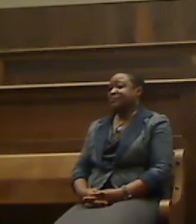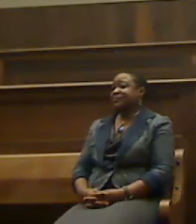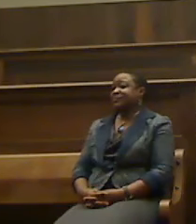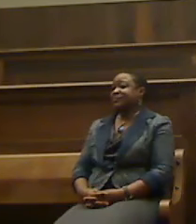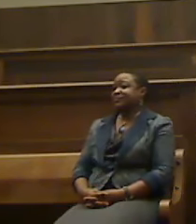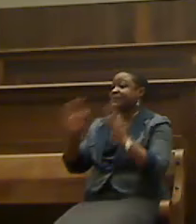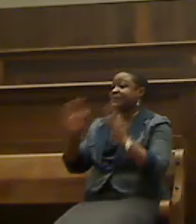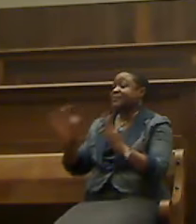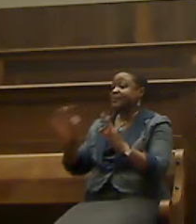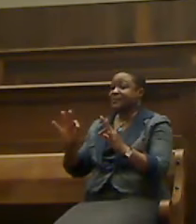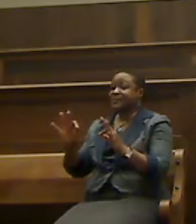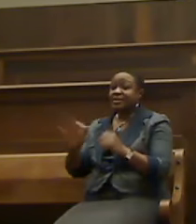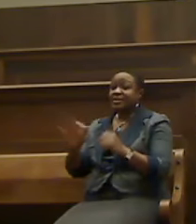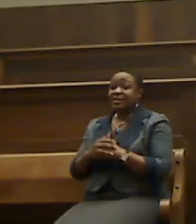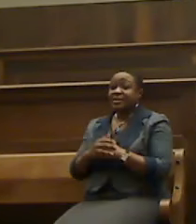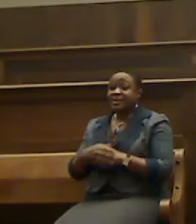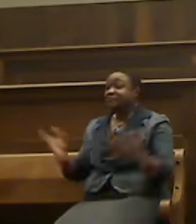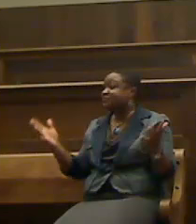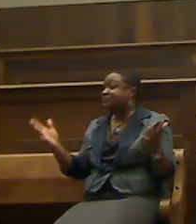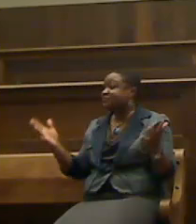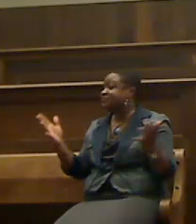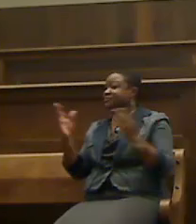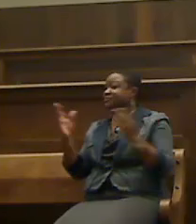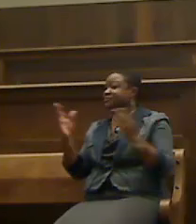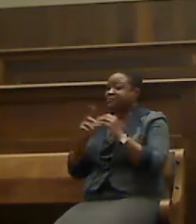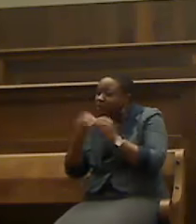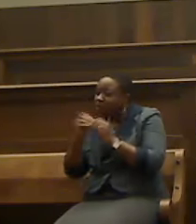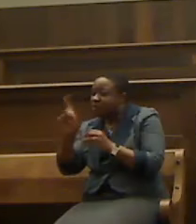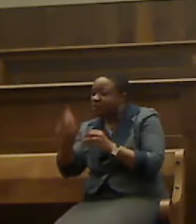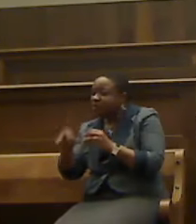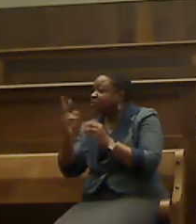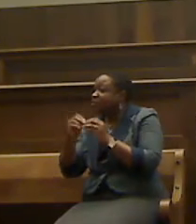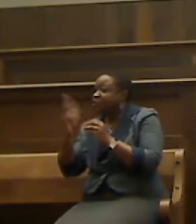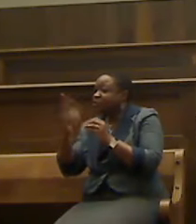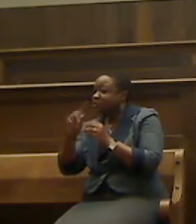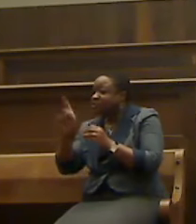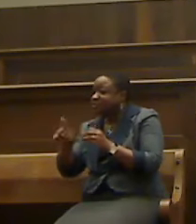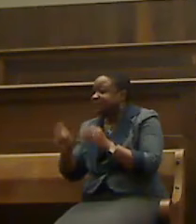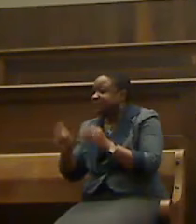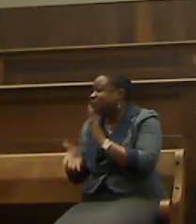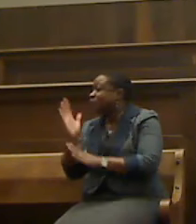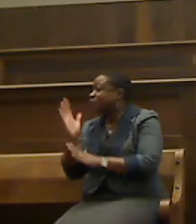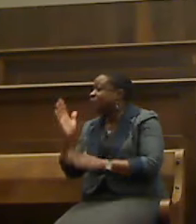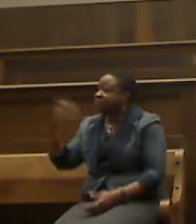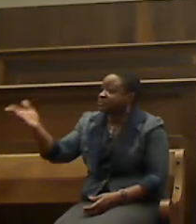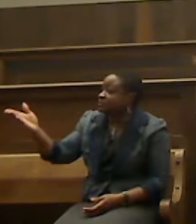Okay, we're going to take just 2 more questions because we have to go. Yes?